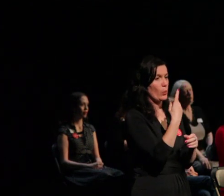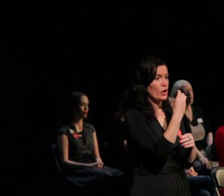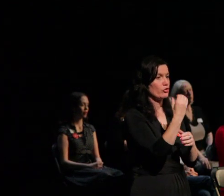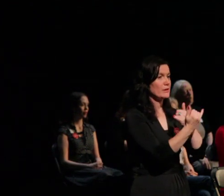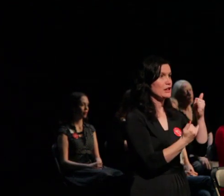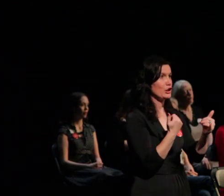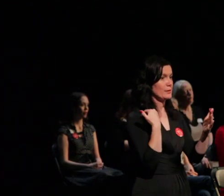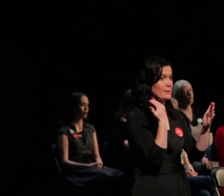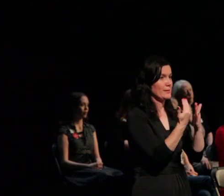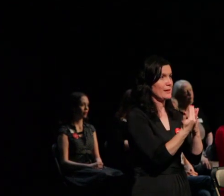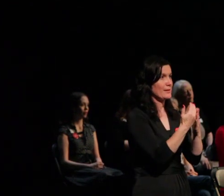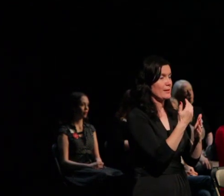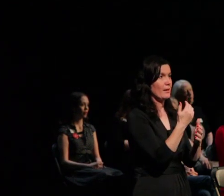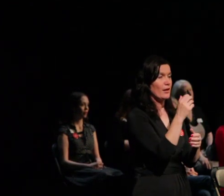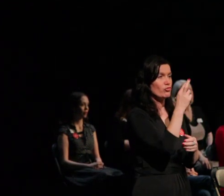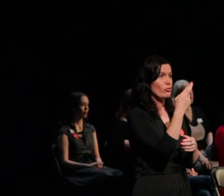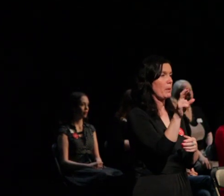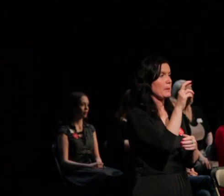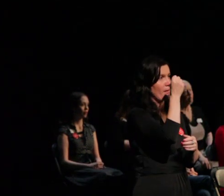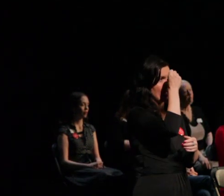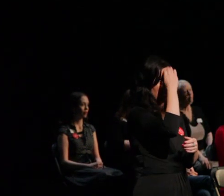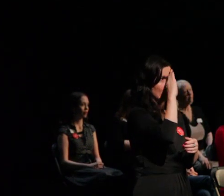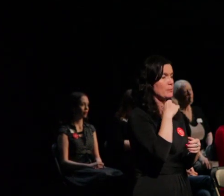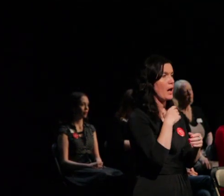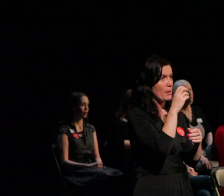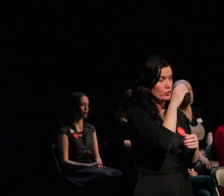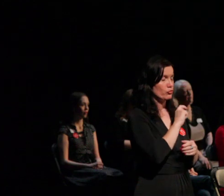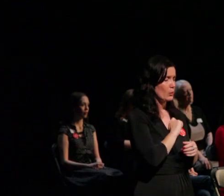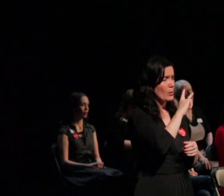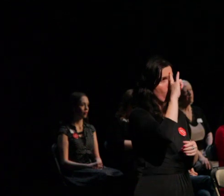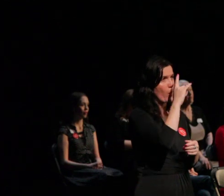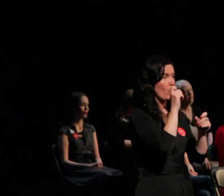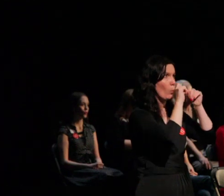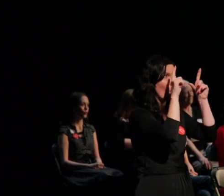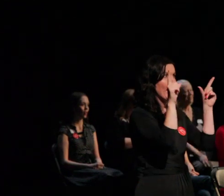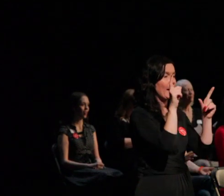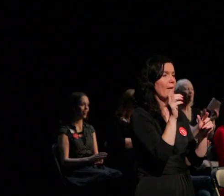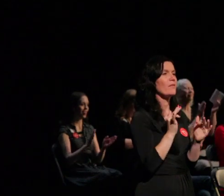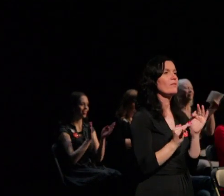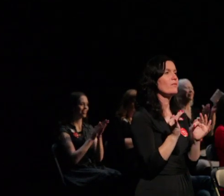has existed. I truly hope that Waking the Feminists is a new beginning.